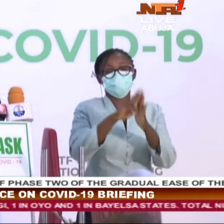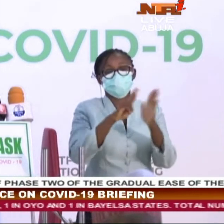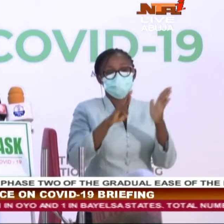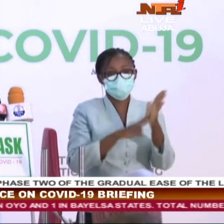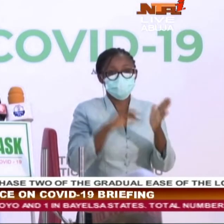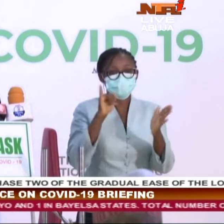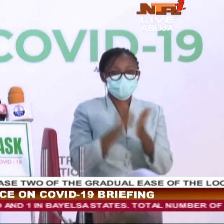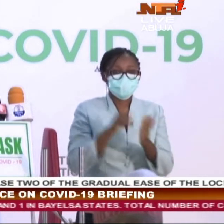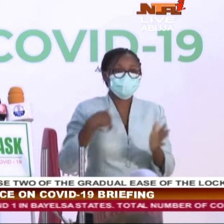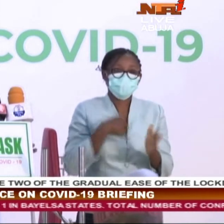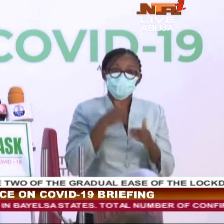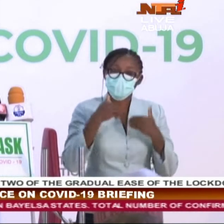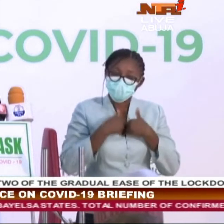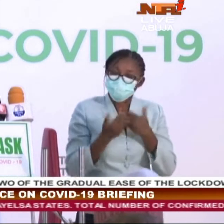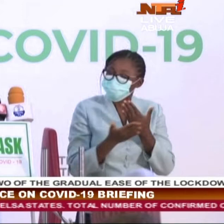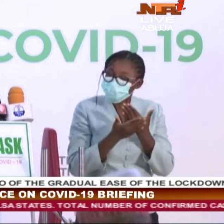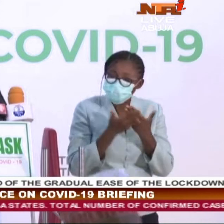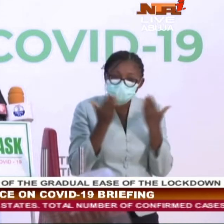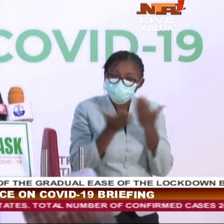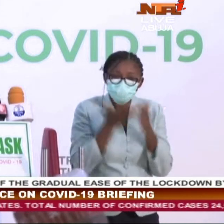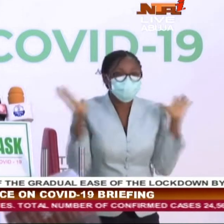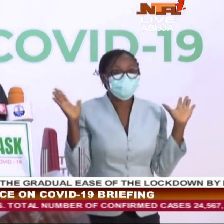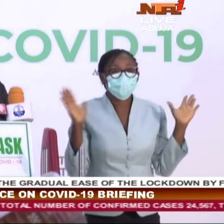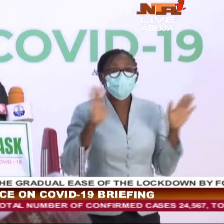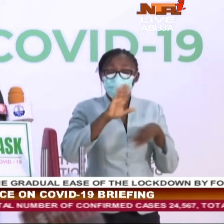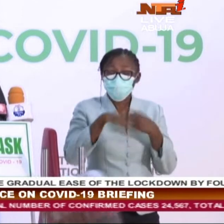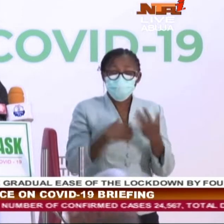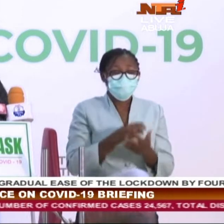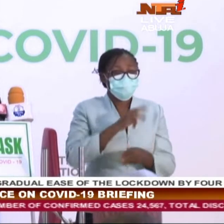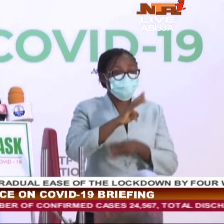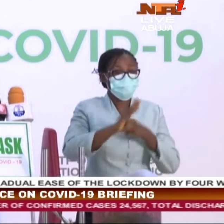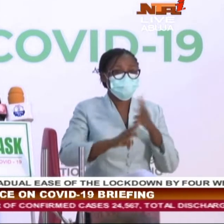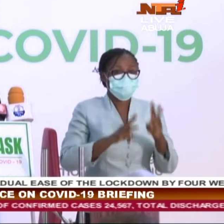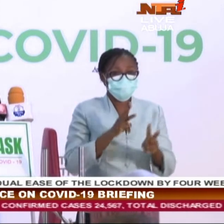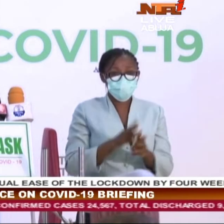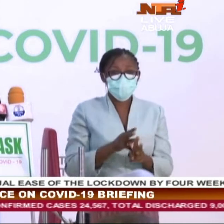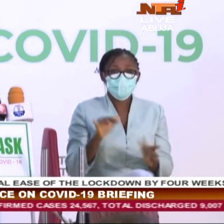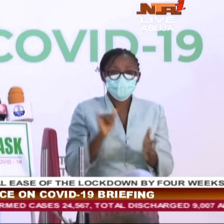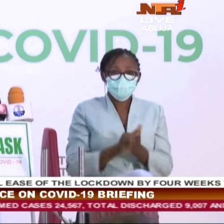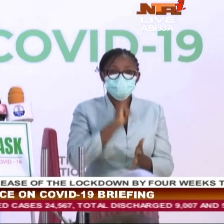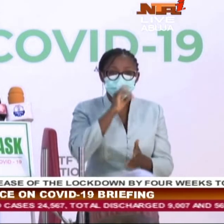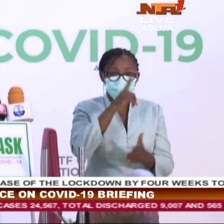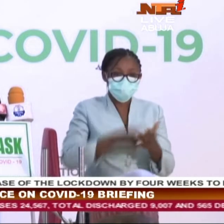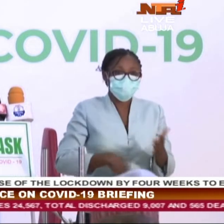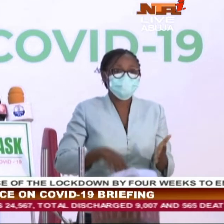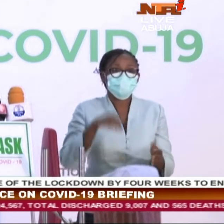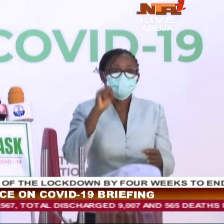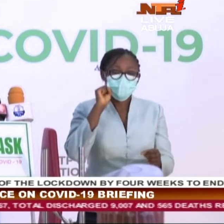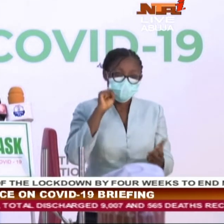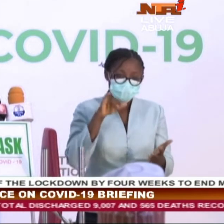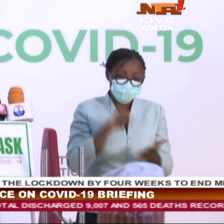place. Simple matters. All over the world, that's the only thing that is working.